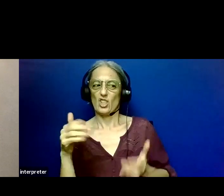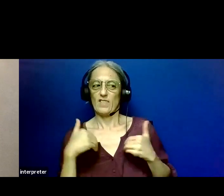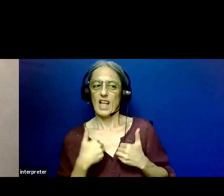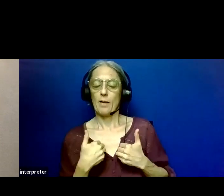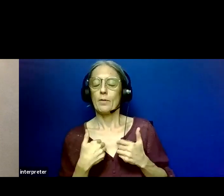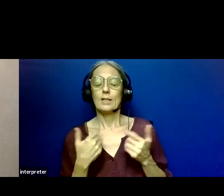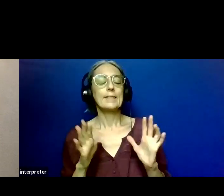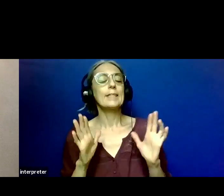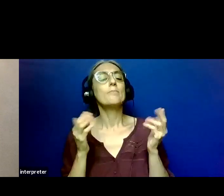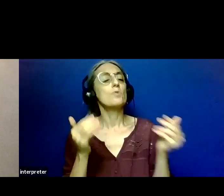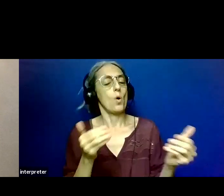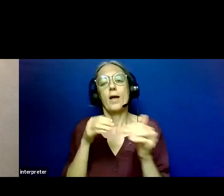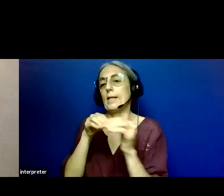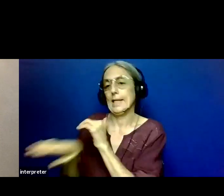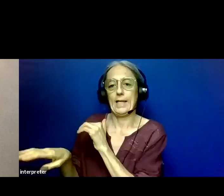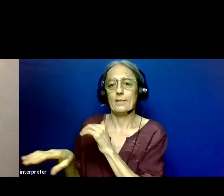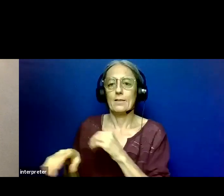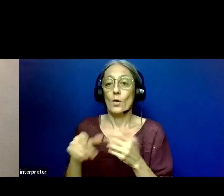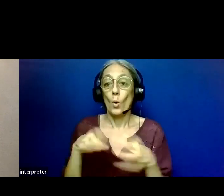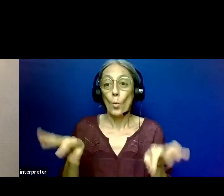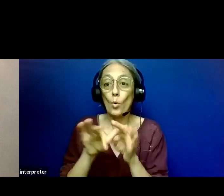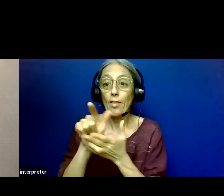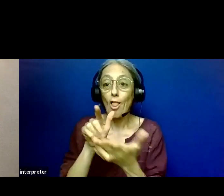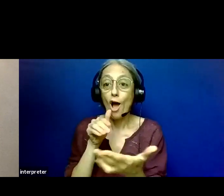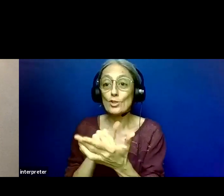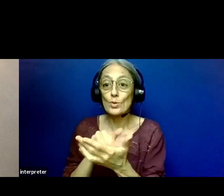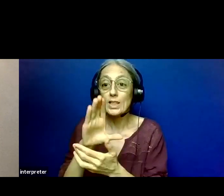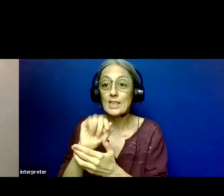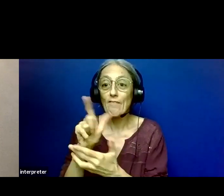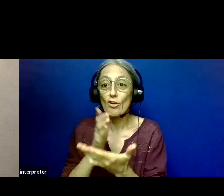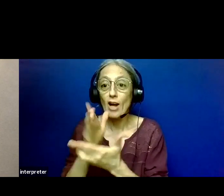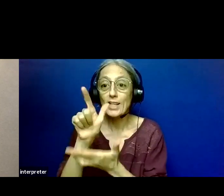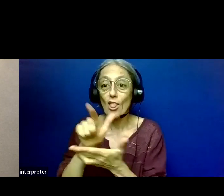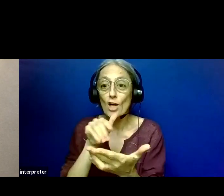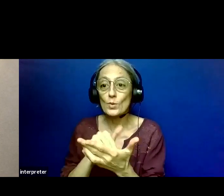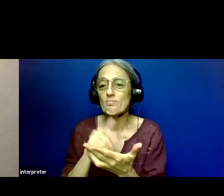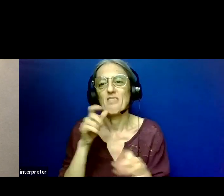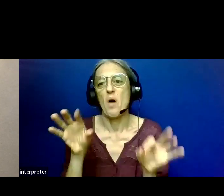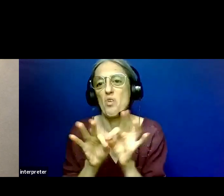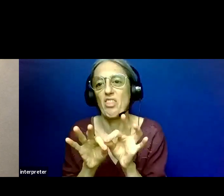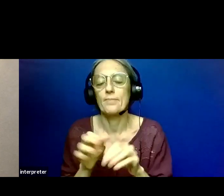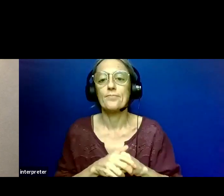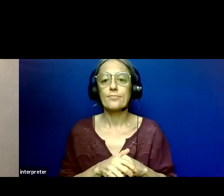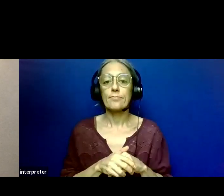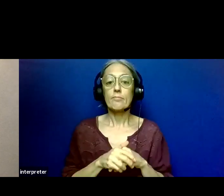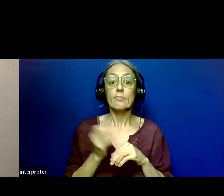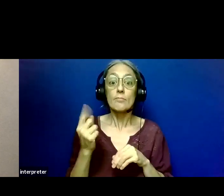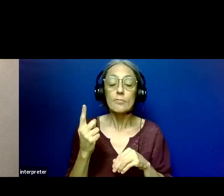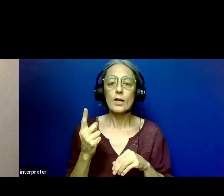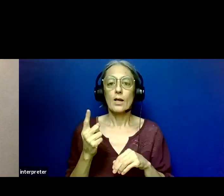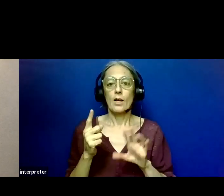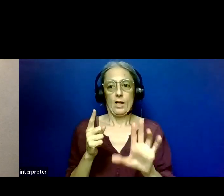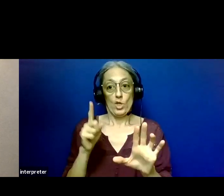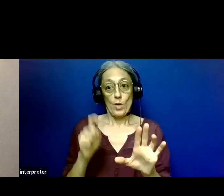rights complaint being filed against you. But also be very aware that you are in the position to ask